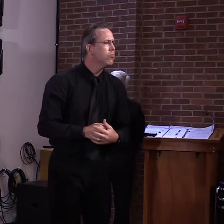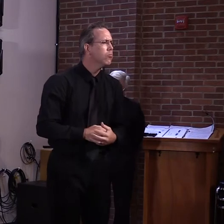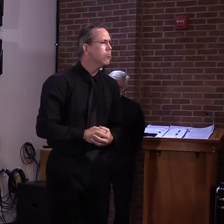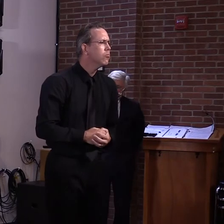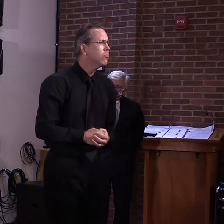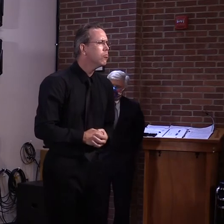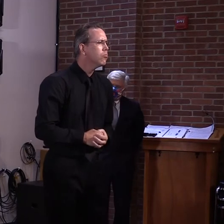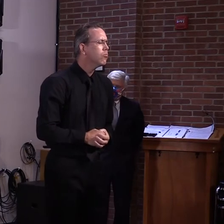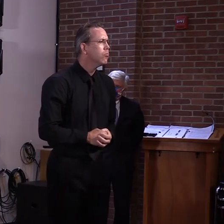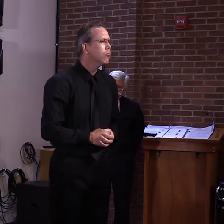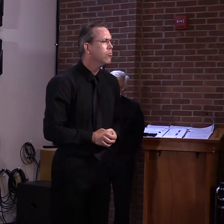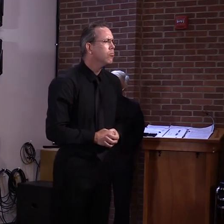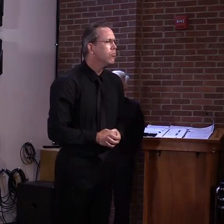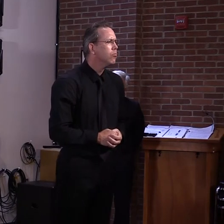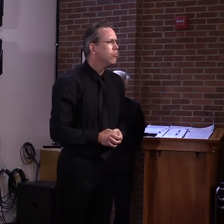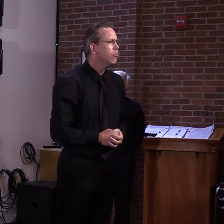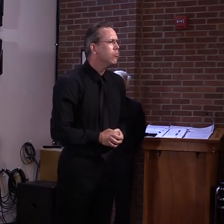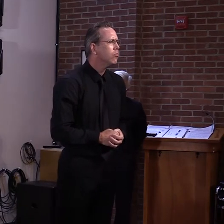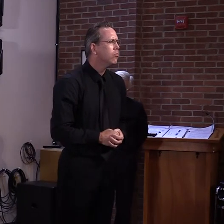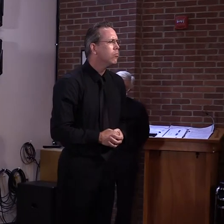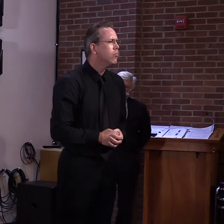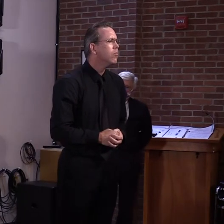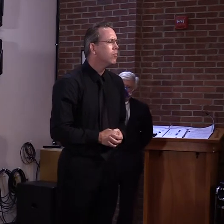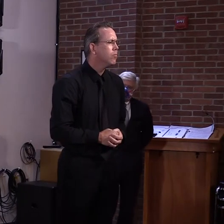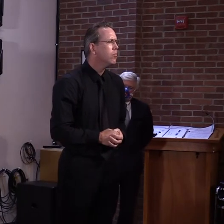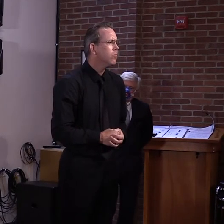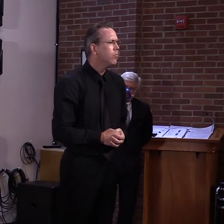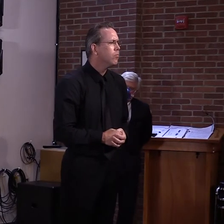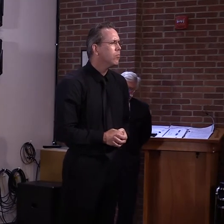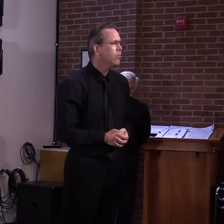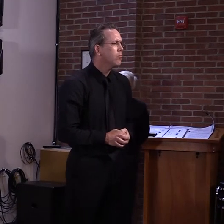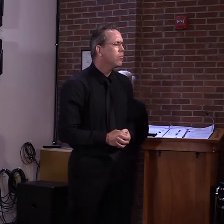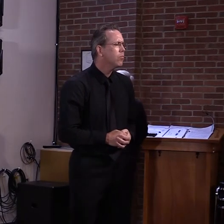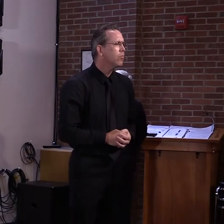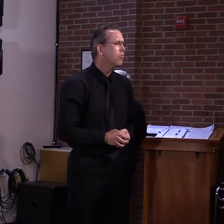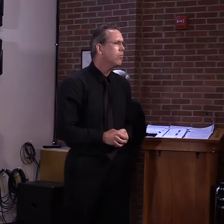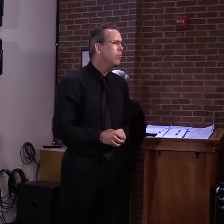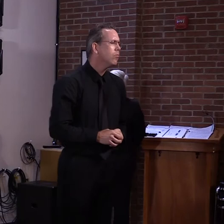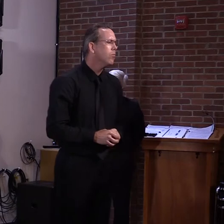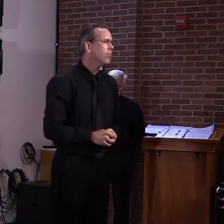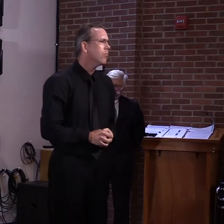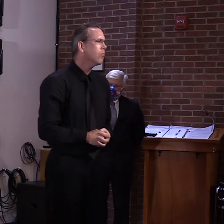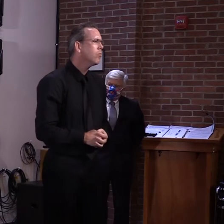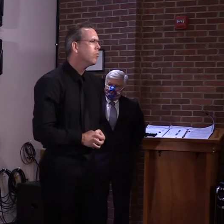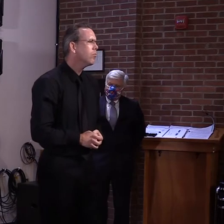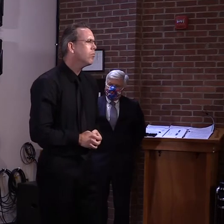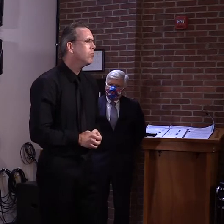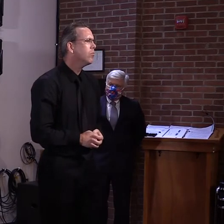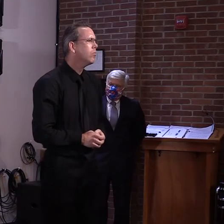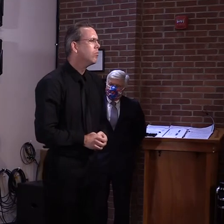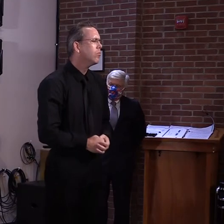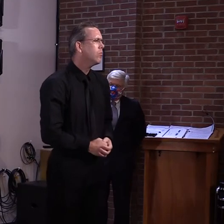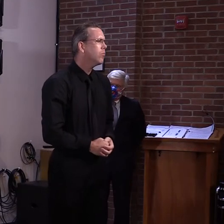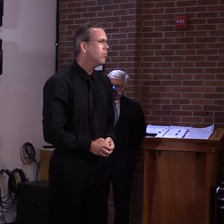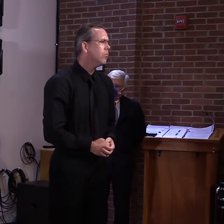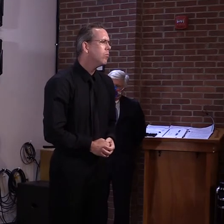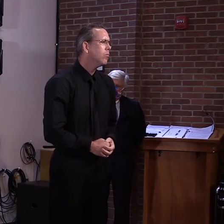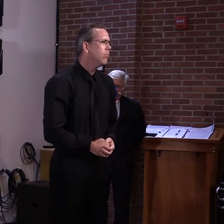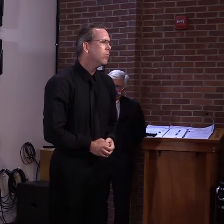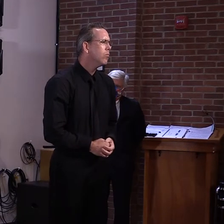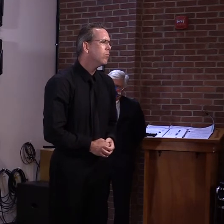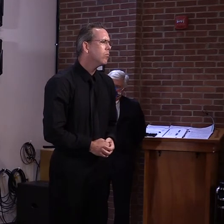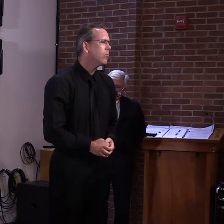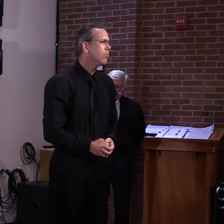your D-plus grade from the NEA, considering Vermont's per pupil cost, the